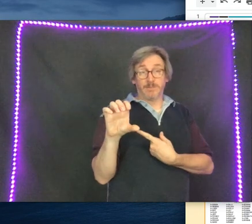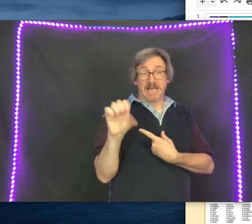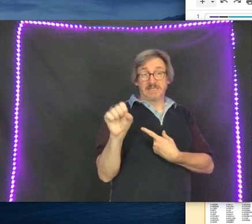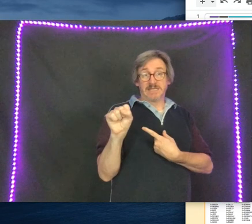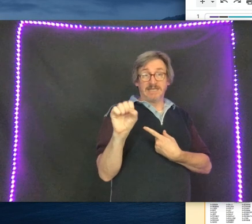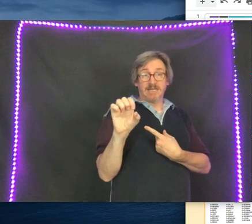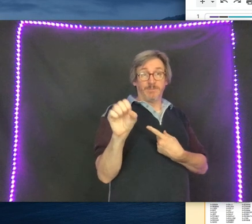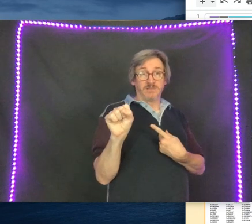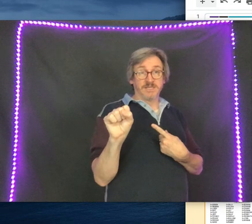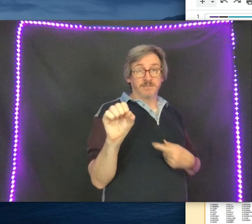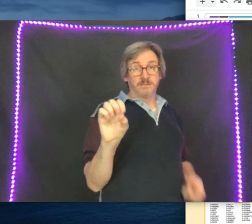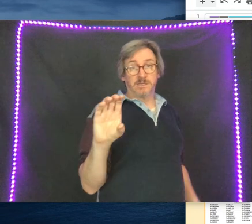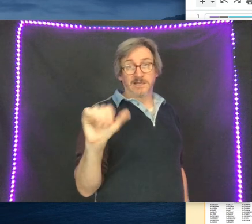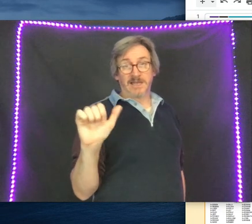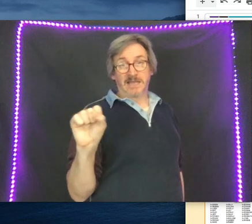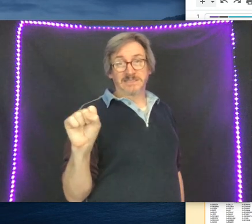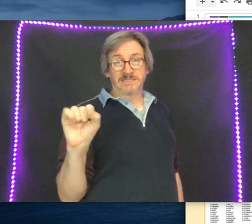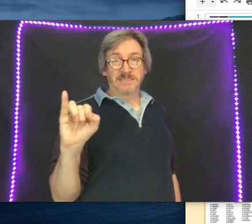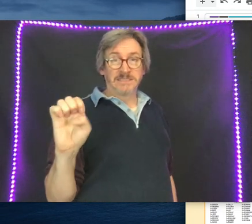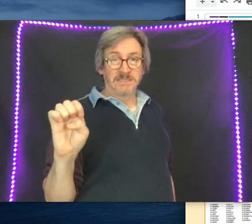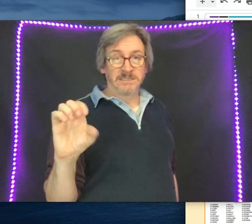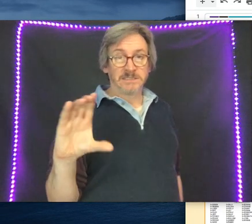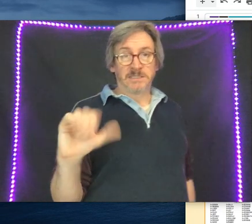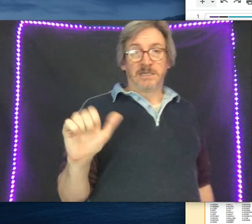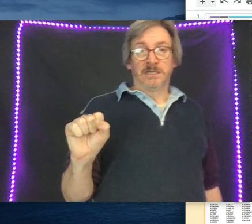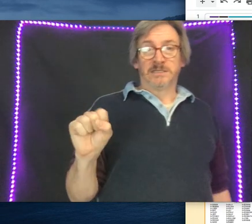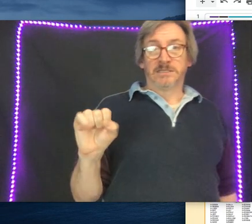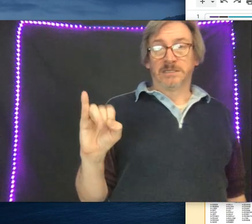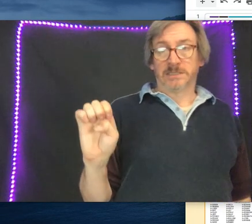Cassie, double S, I tend to pulse it.